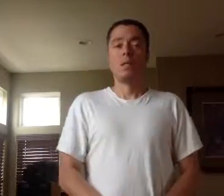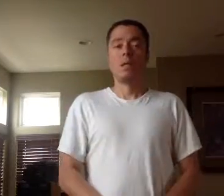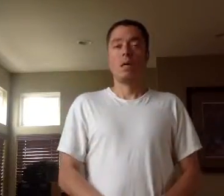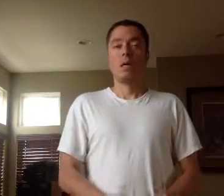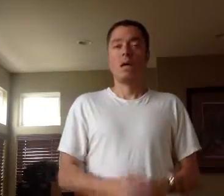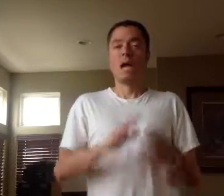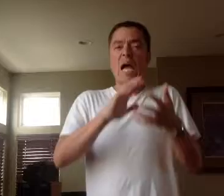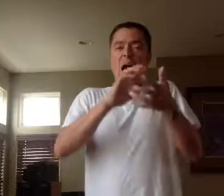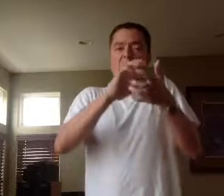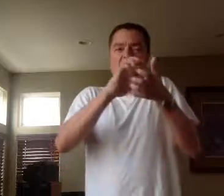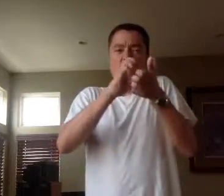crowded,